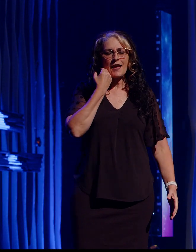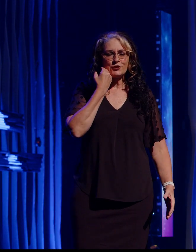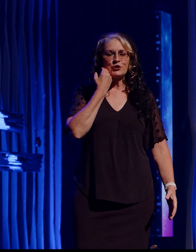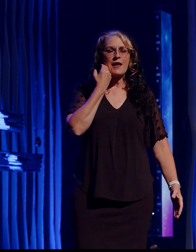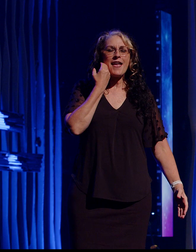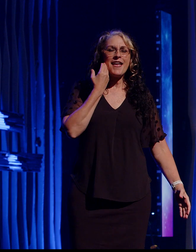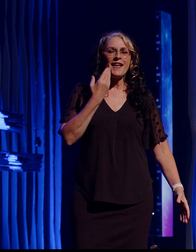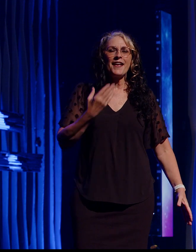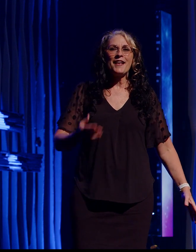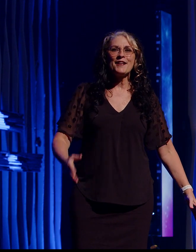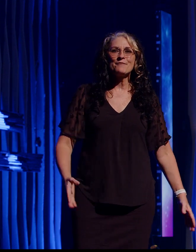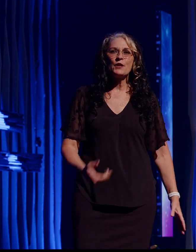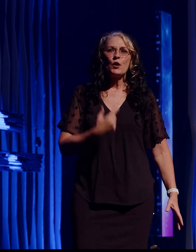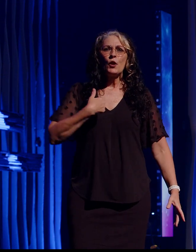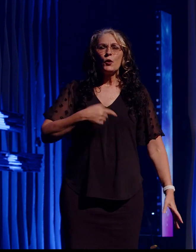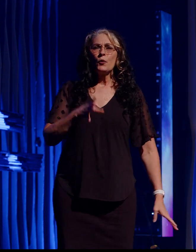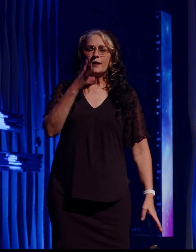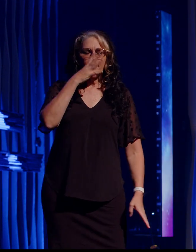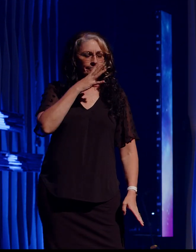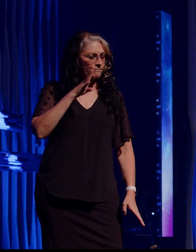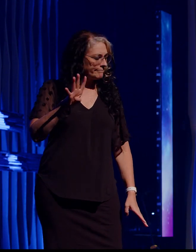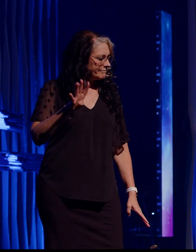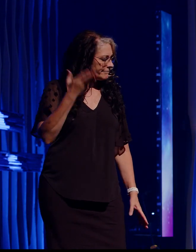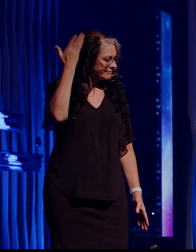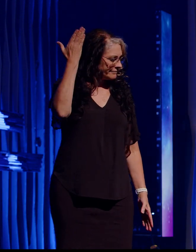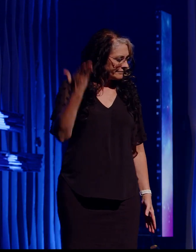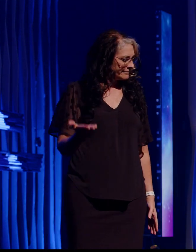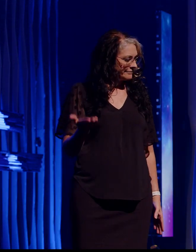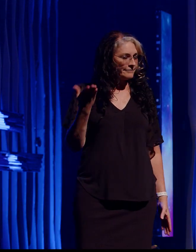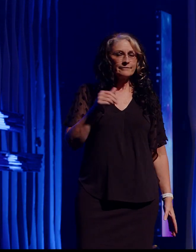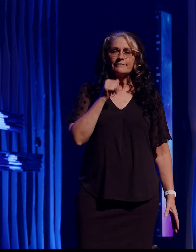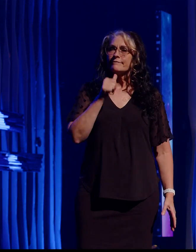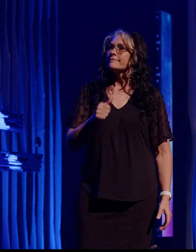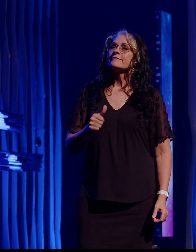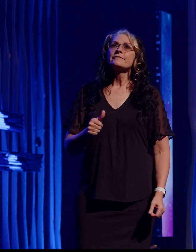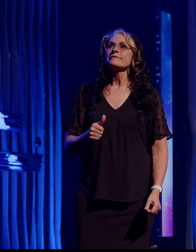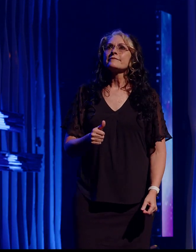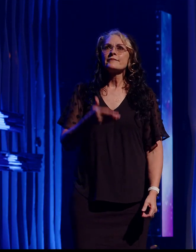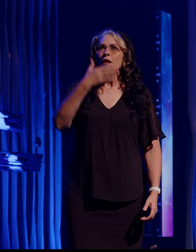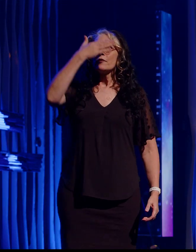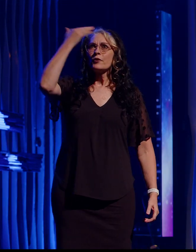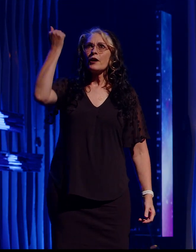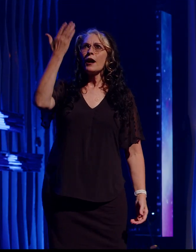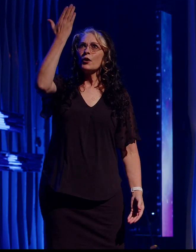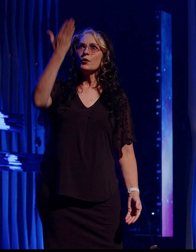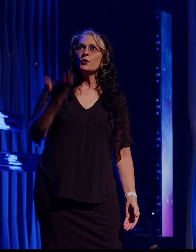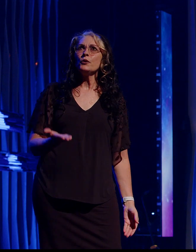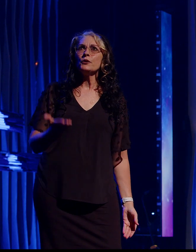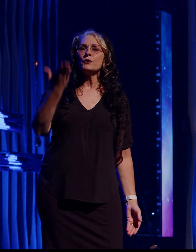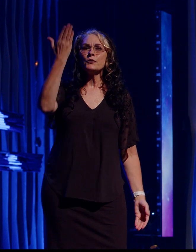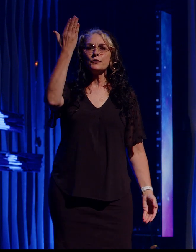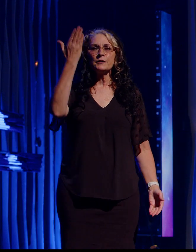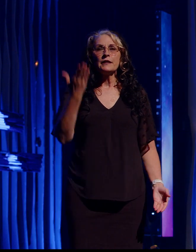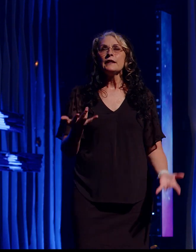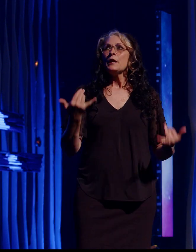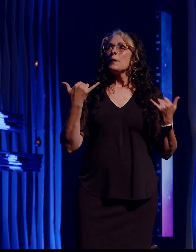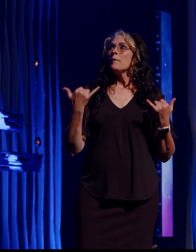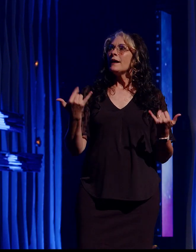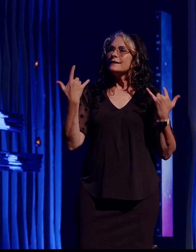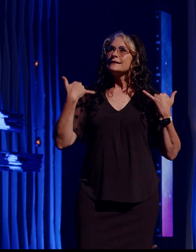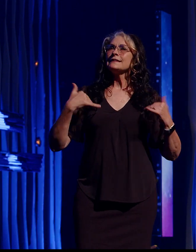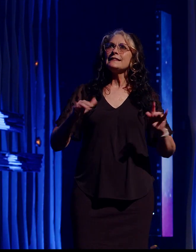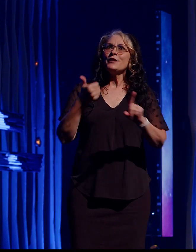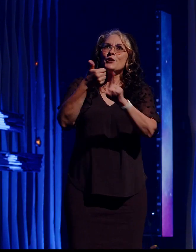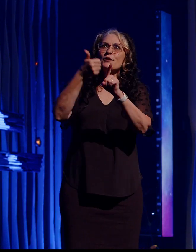shame. We forgot who you are. We forgot who you are. But still you